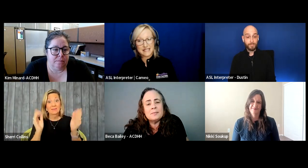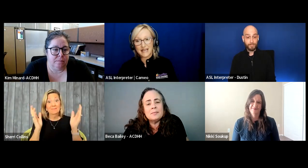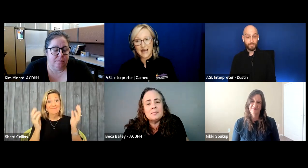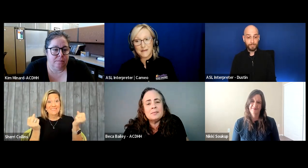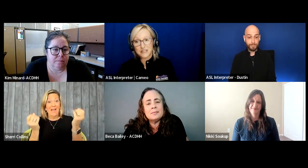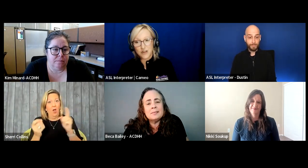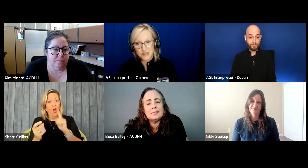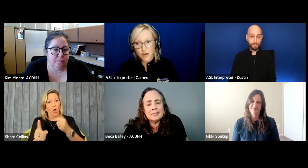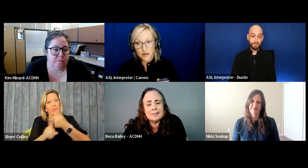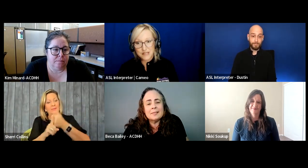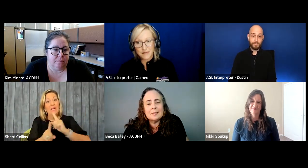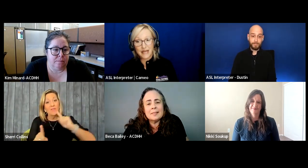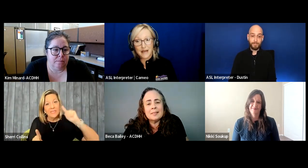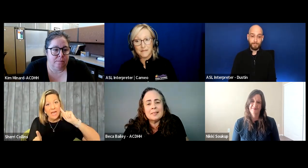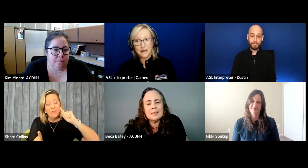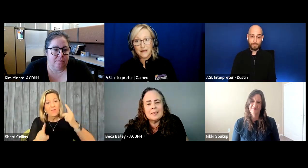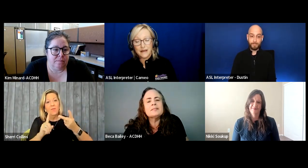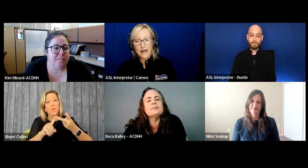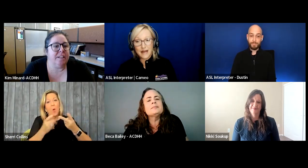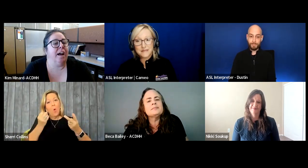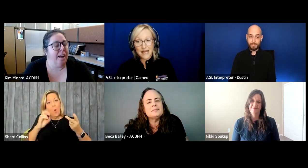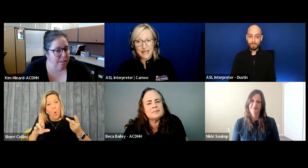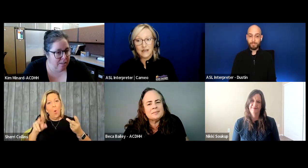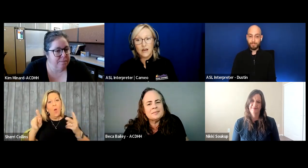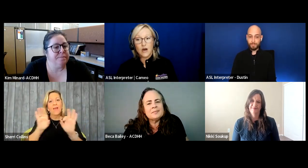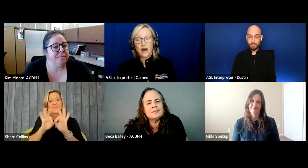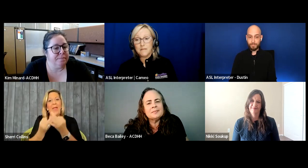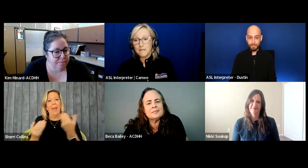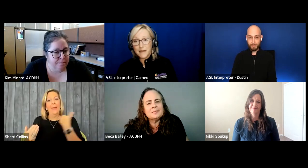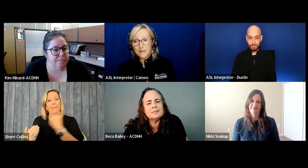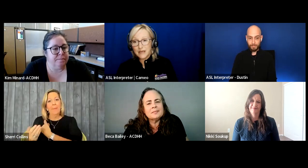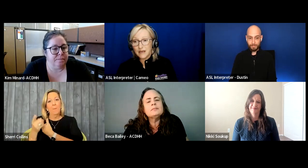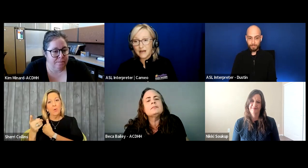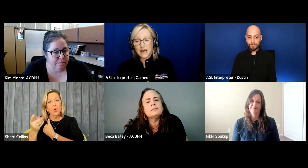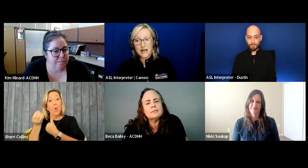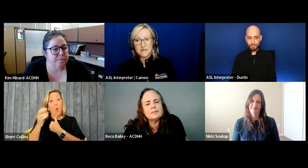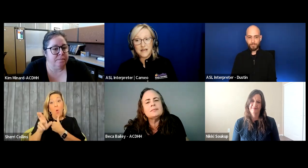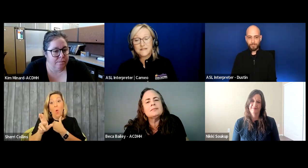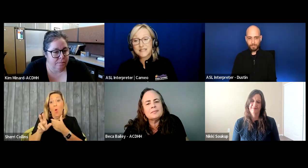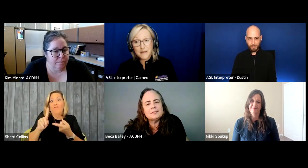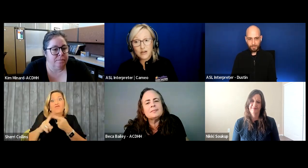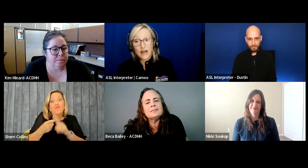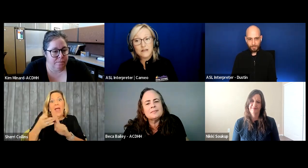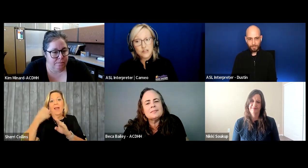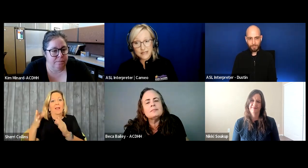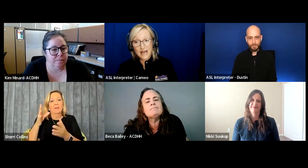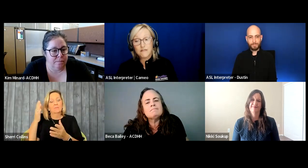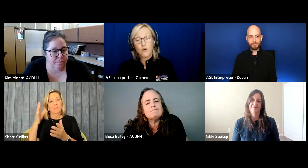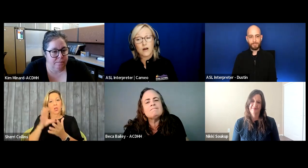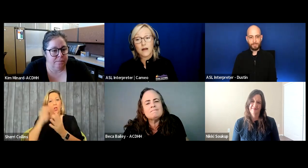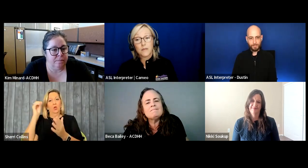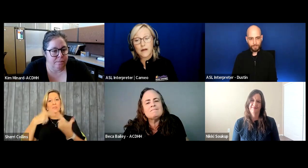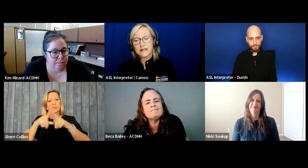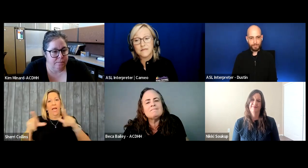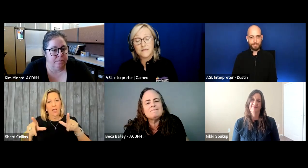let's say I'm at a doctor's appointment or something, and I'm signing, maybe if somebody else who is deaf,